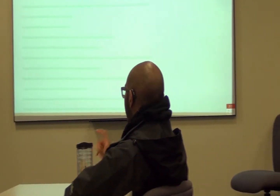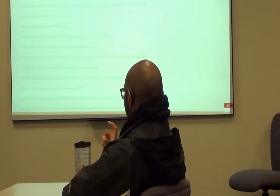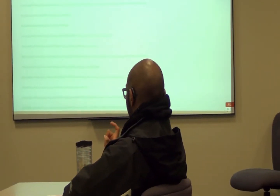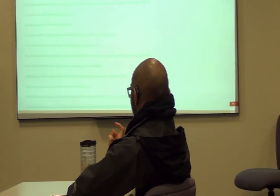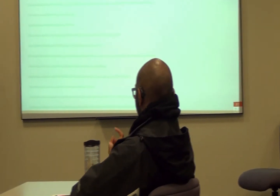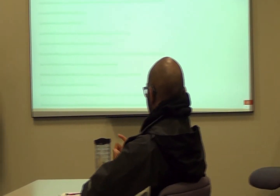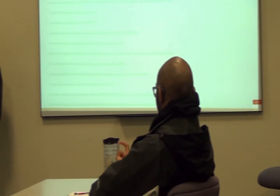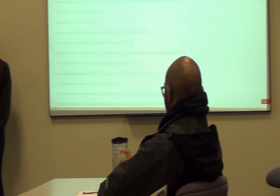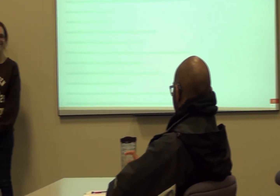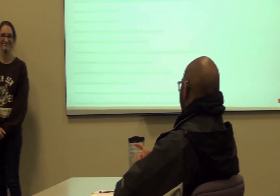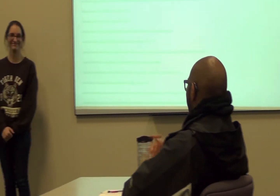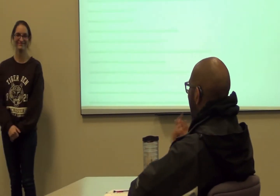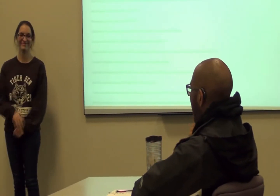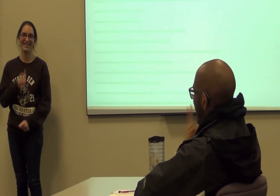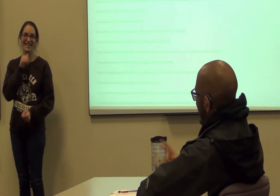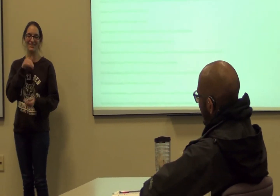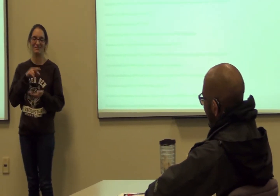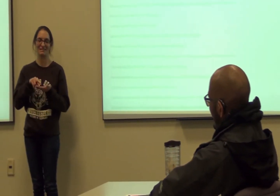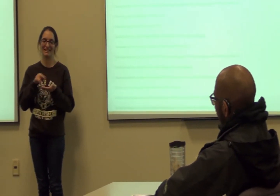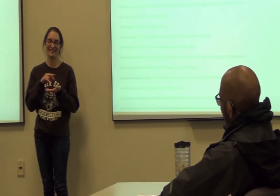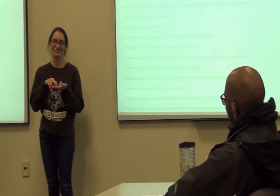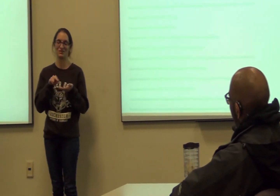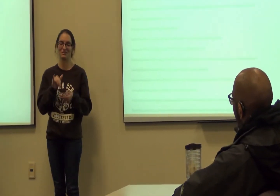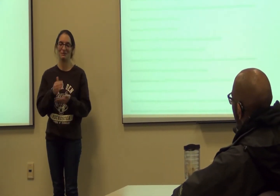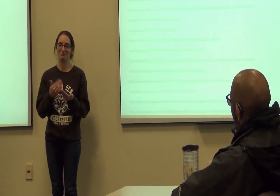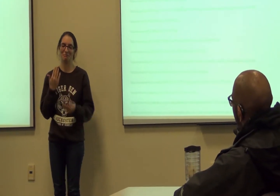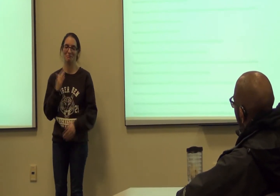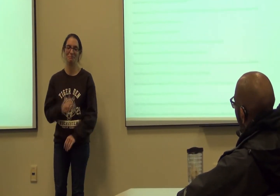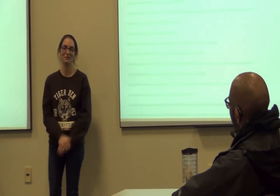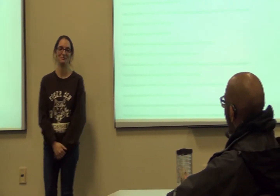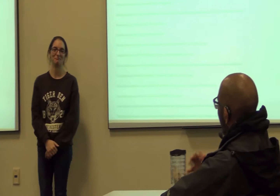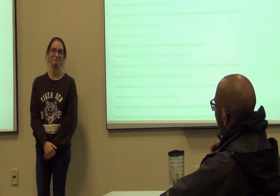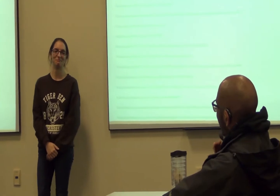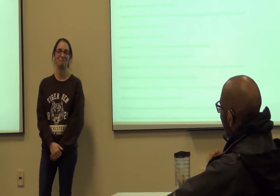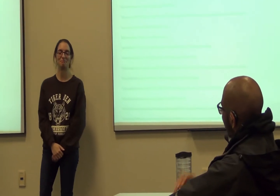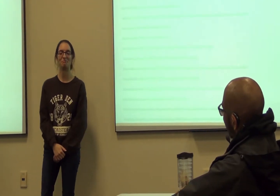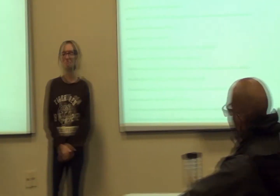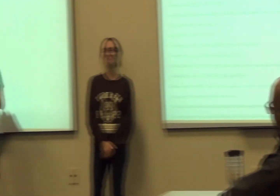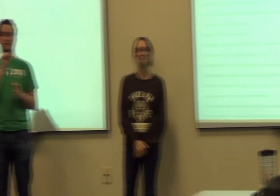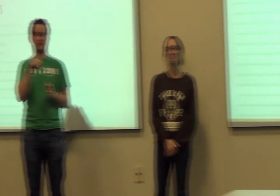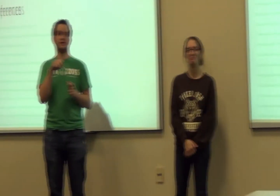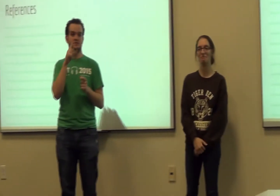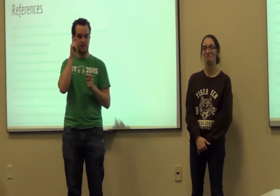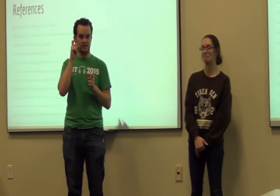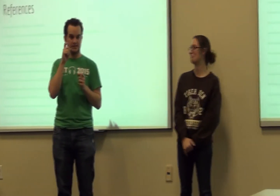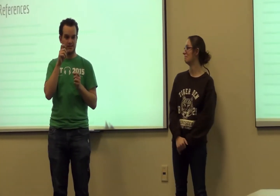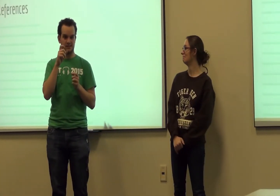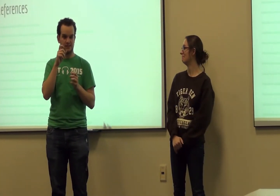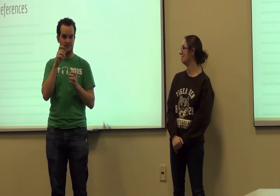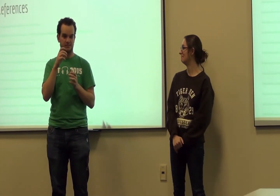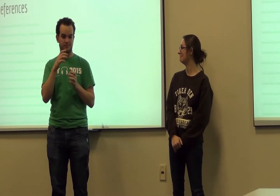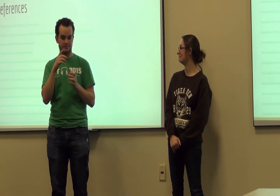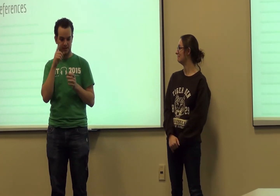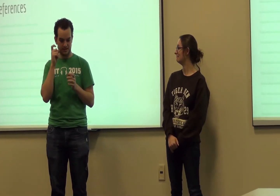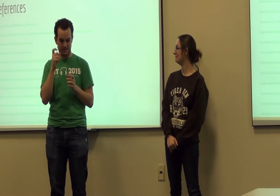keep the deaf culture going? I have no idea. I haven't researched that part. Yeah, I was just curious. I would say